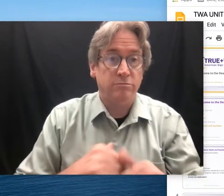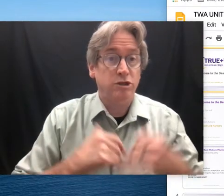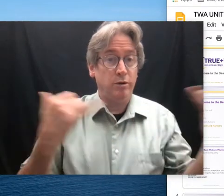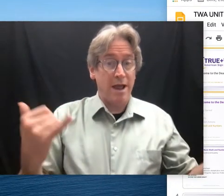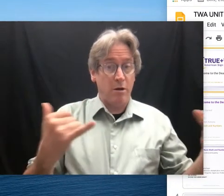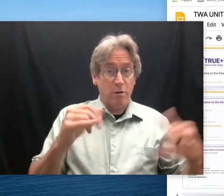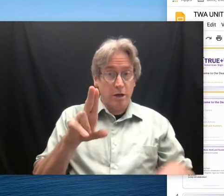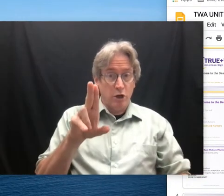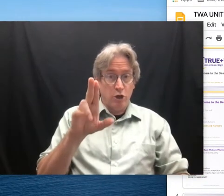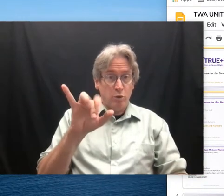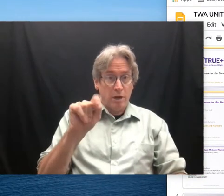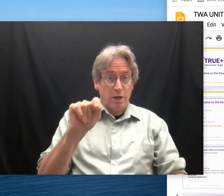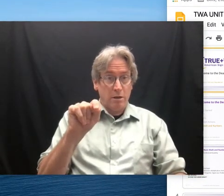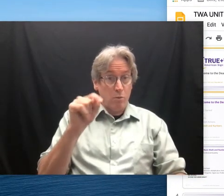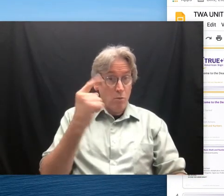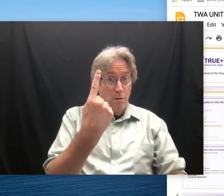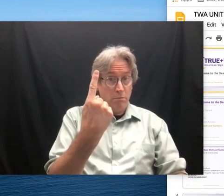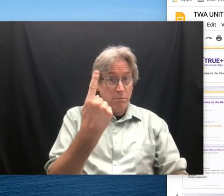Okay, so now